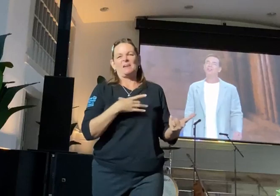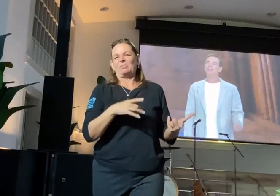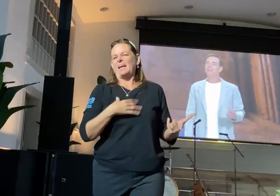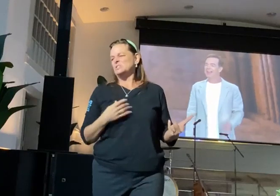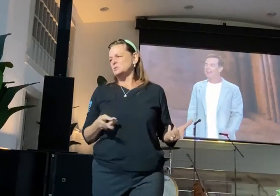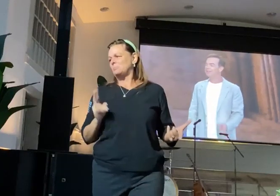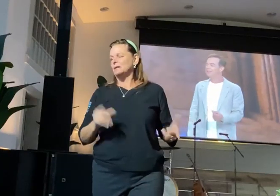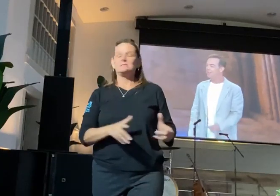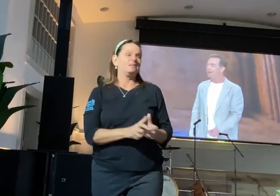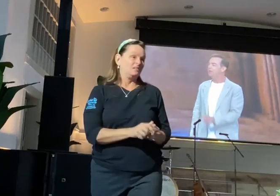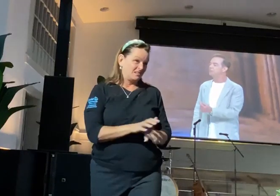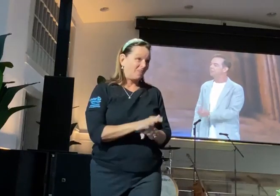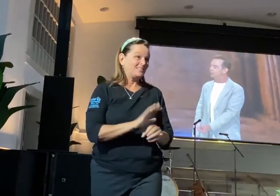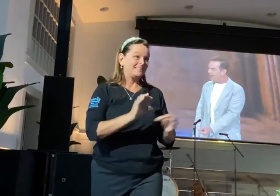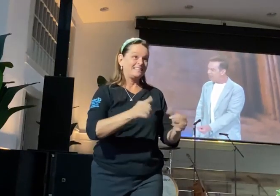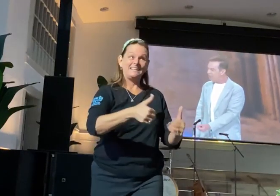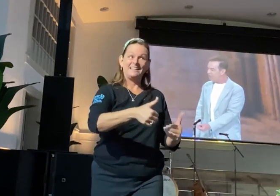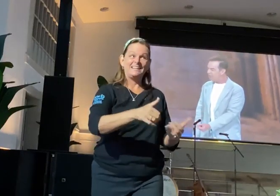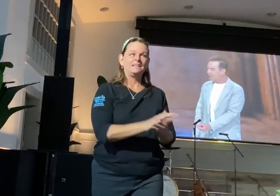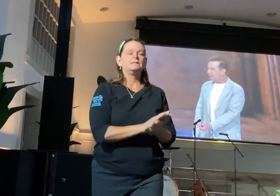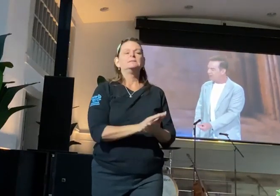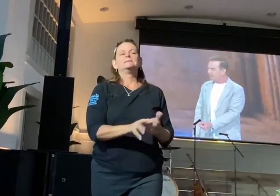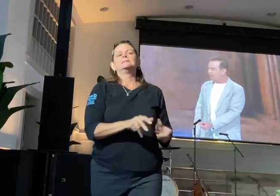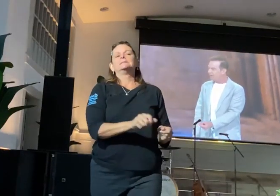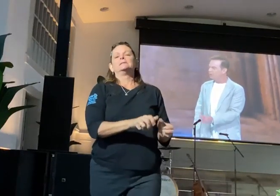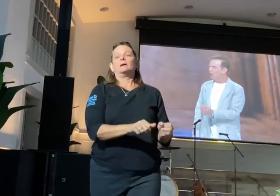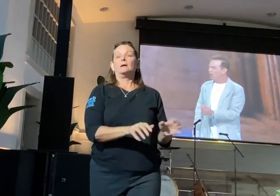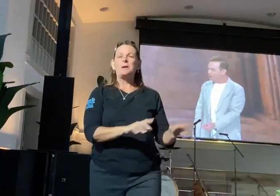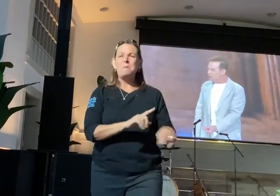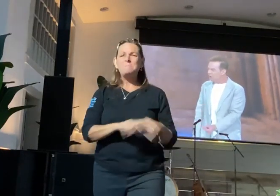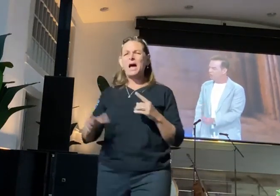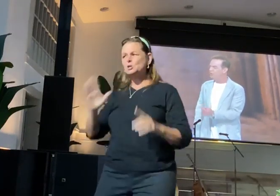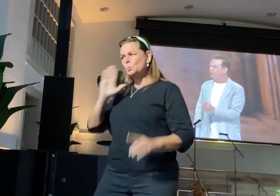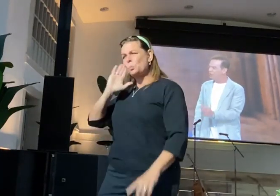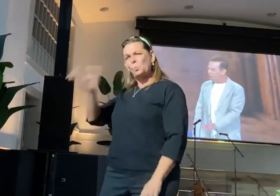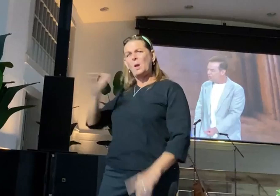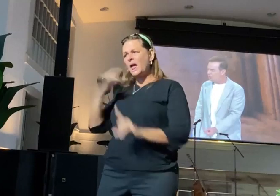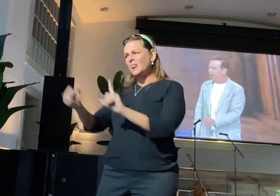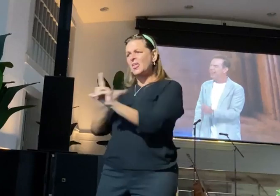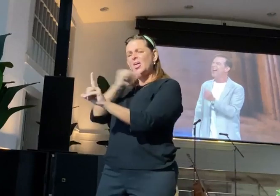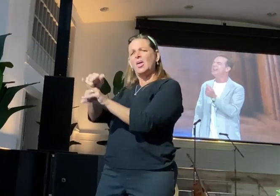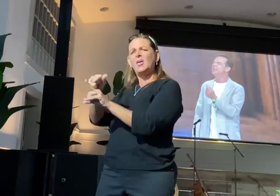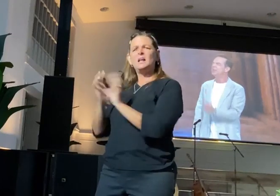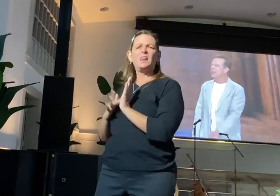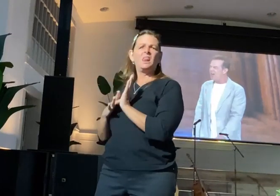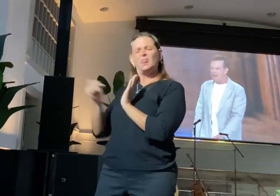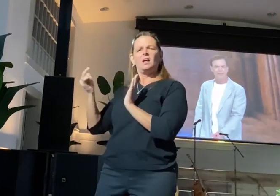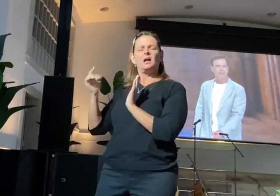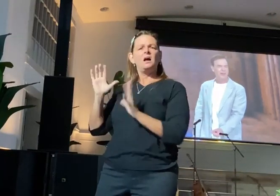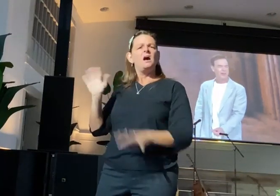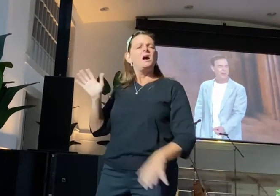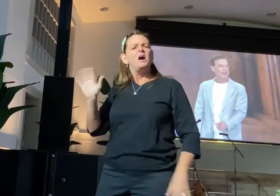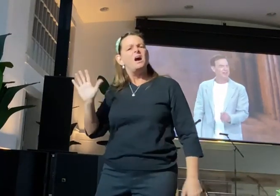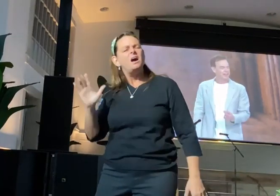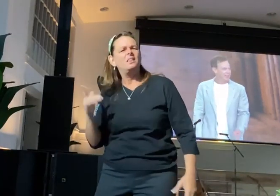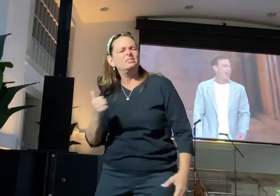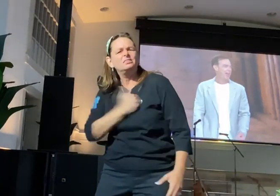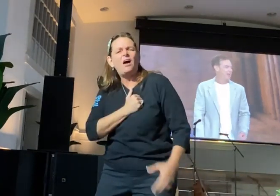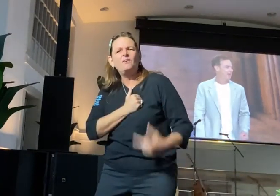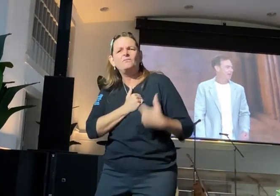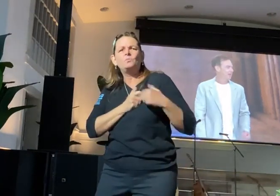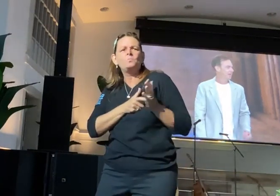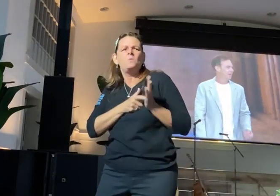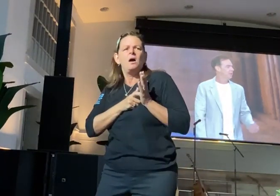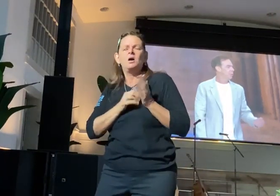But to wash the feet of somebody who's betrayed you, who's hurt you, who's used you, what kind of love does